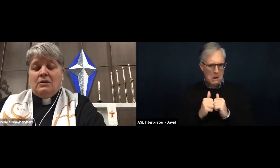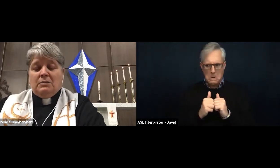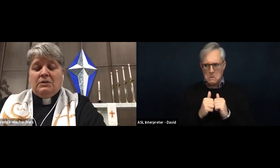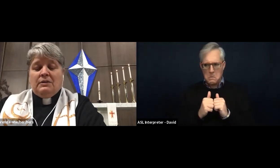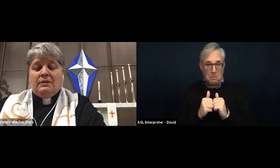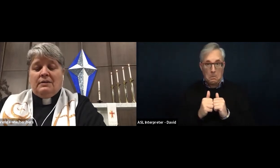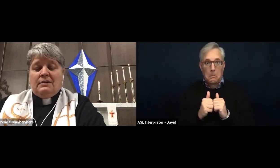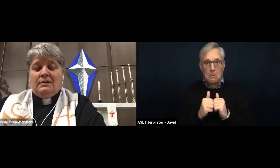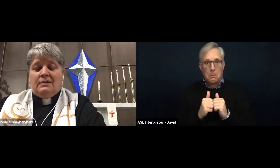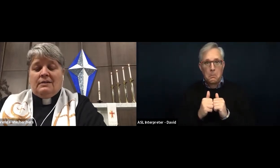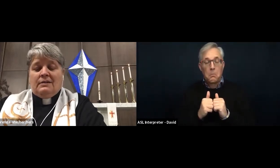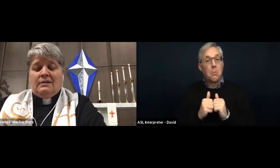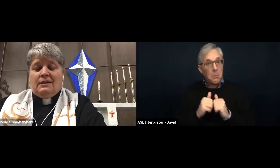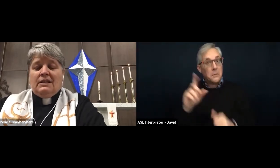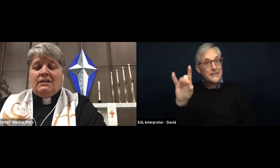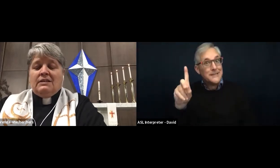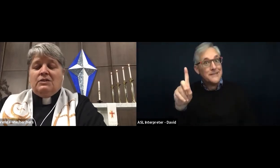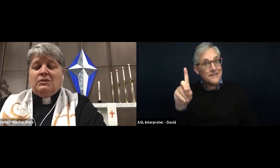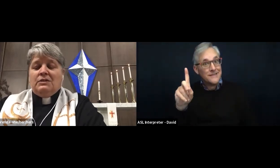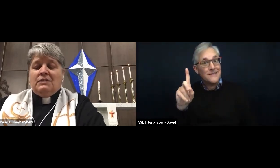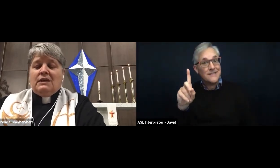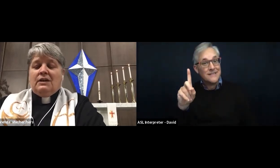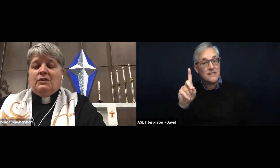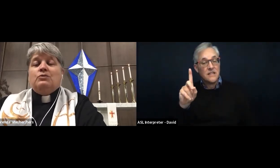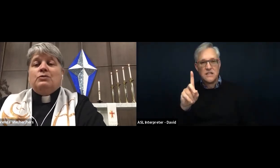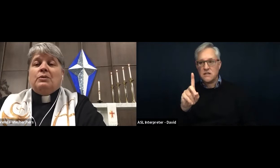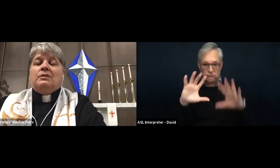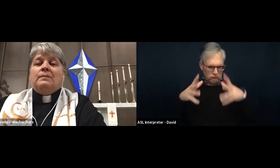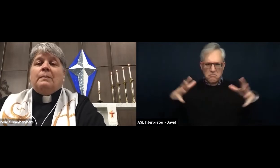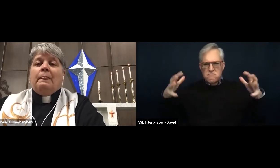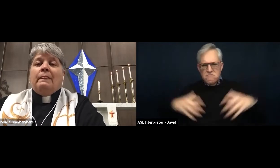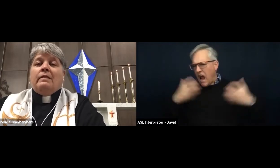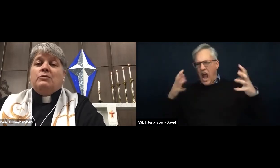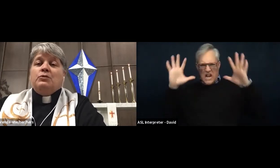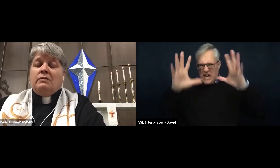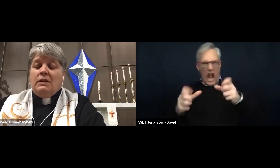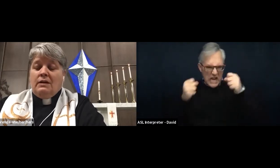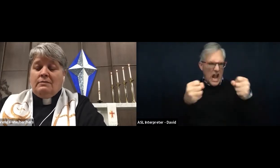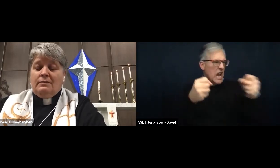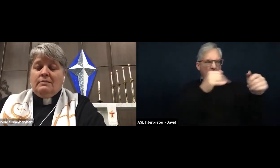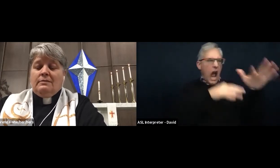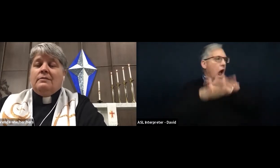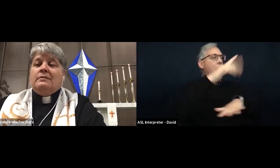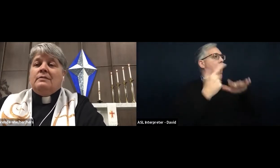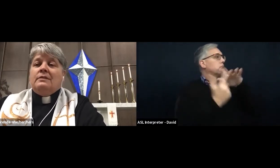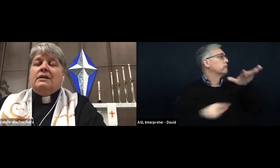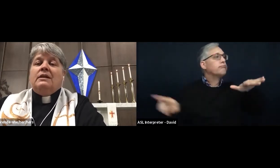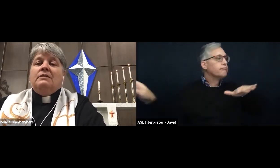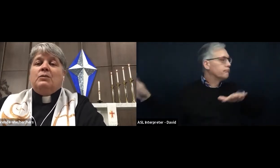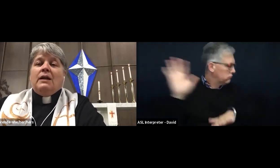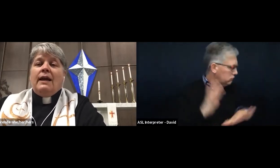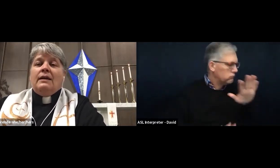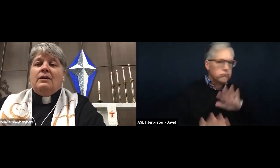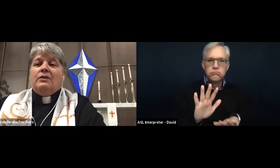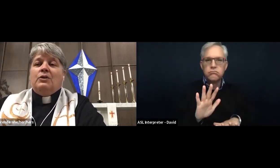crowd unharmed, and he continued to tell the truth of love,